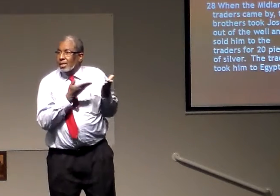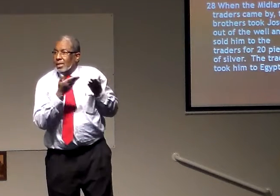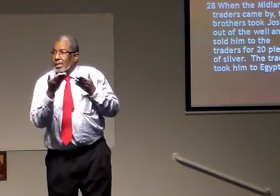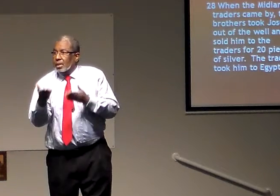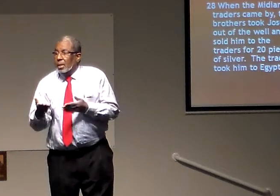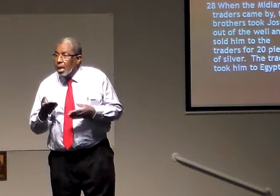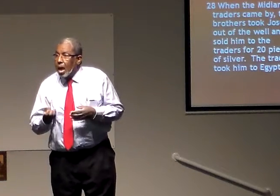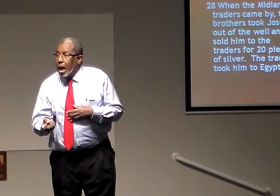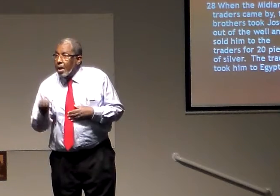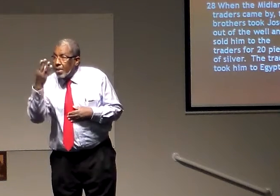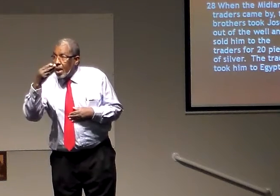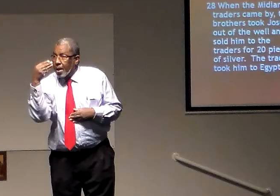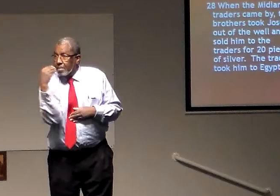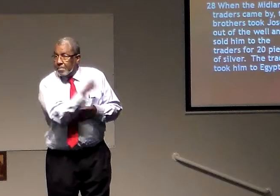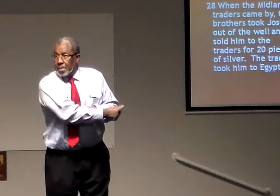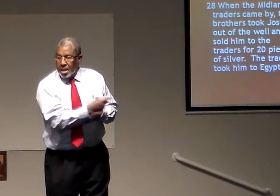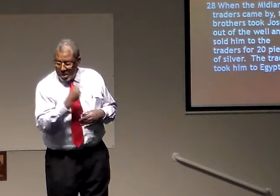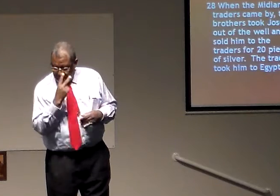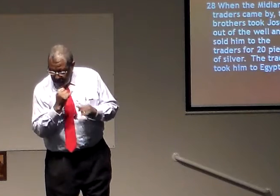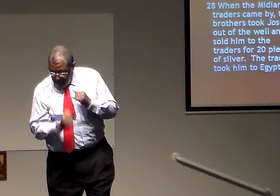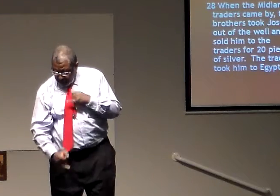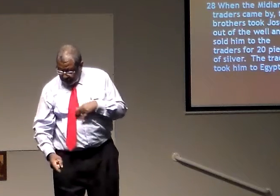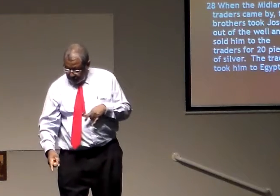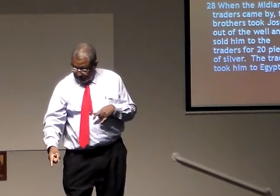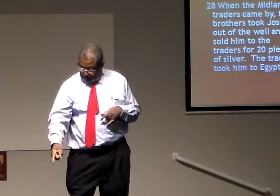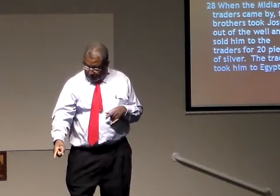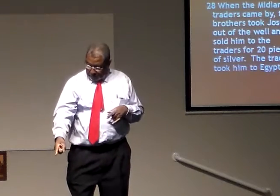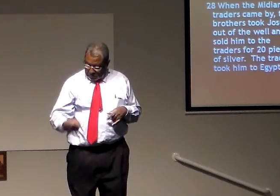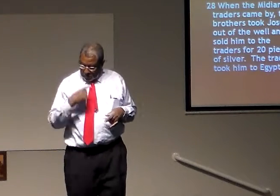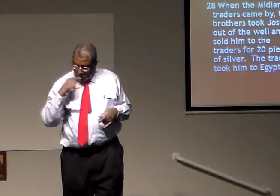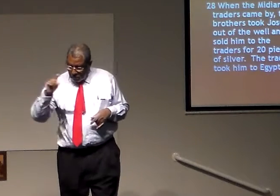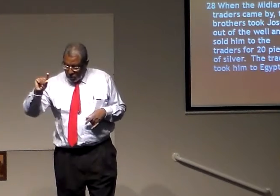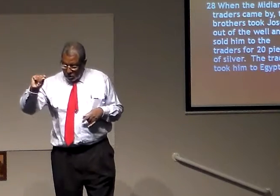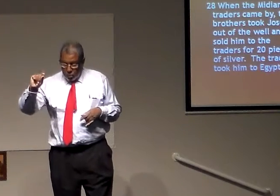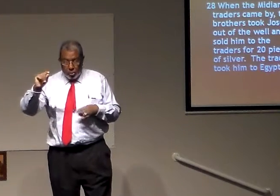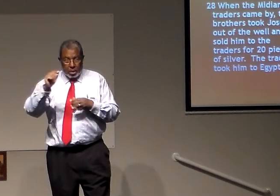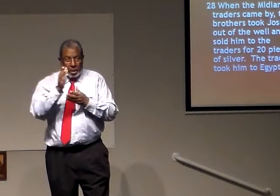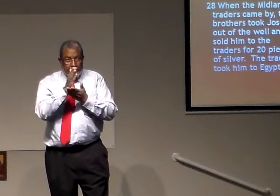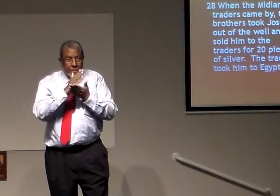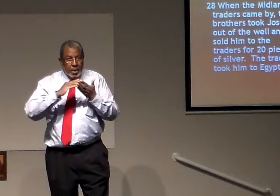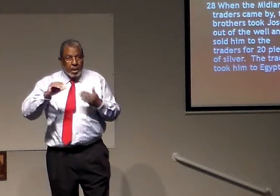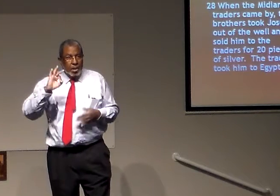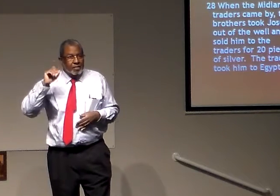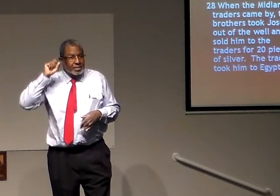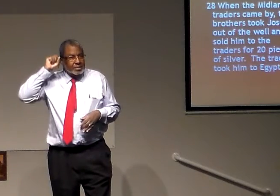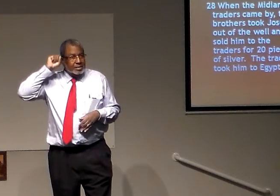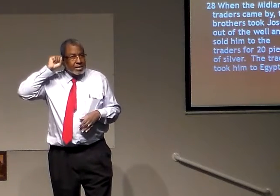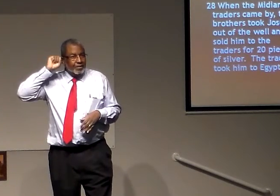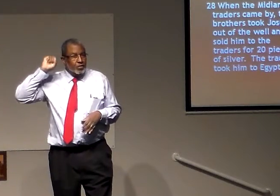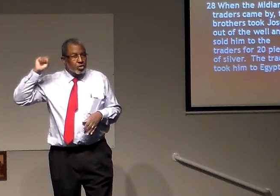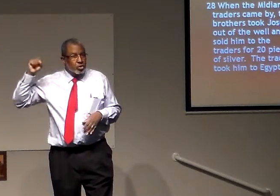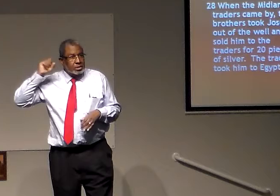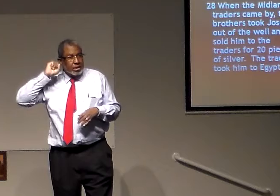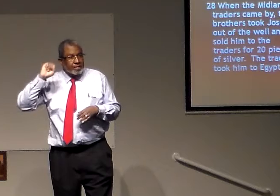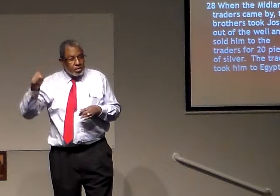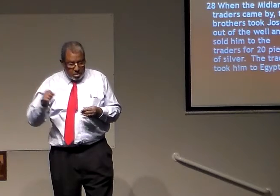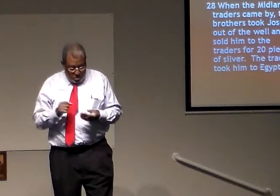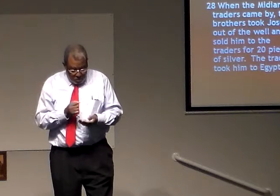Joseph. How much they paid him? How much they sold him for? 20 pieces